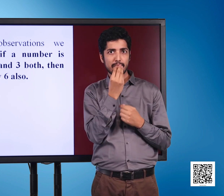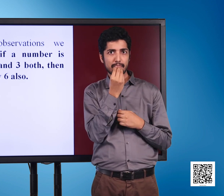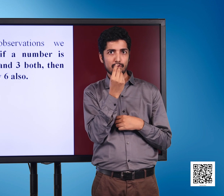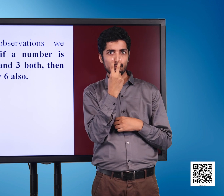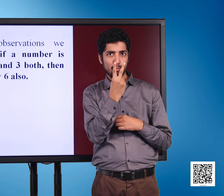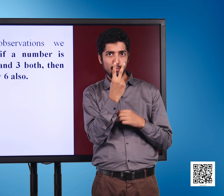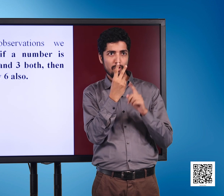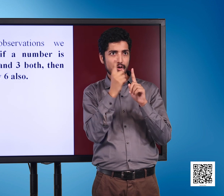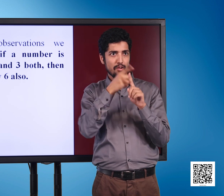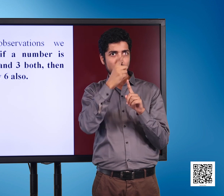by 6 also.